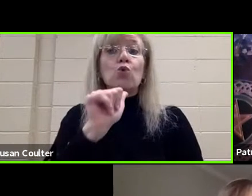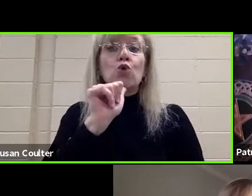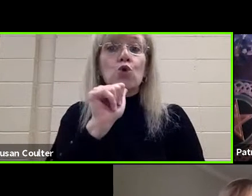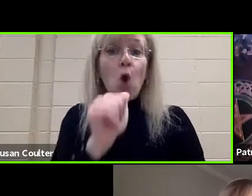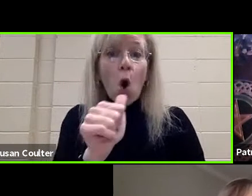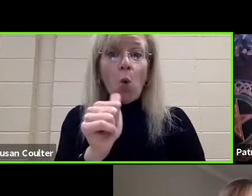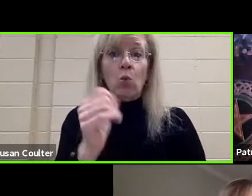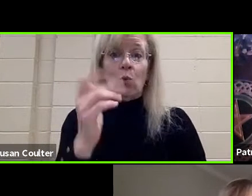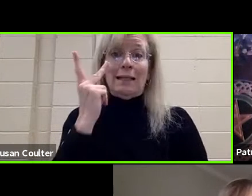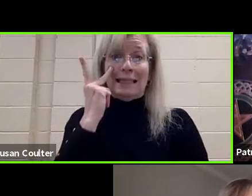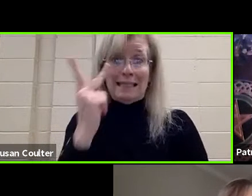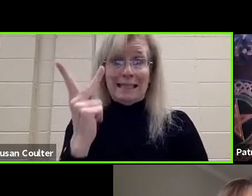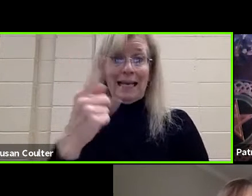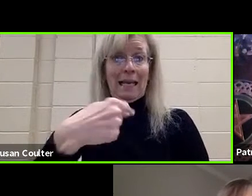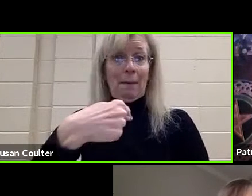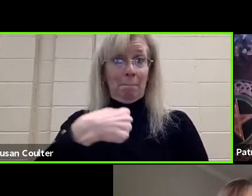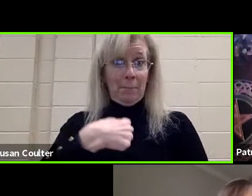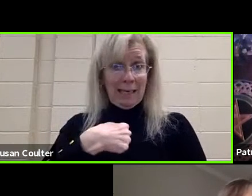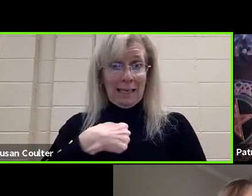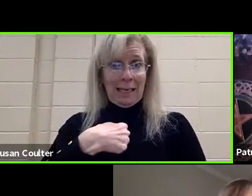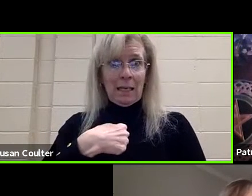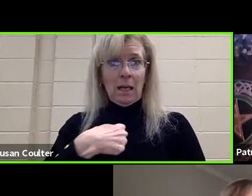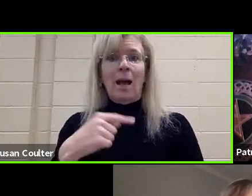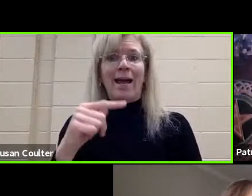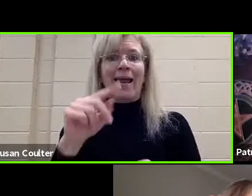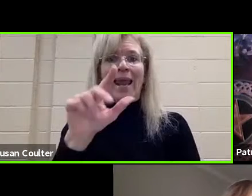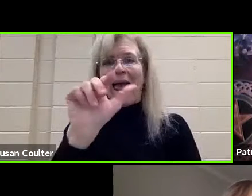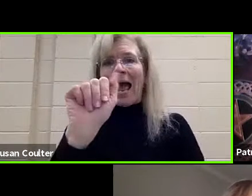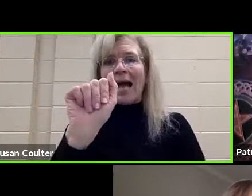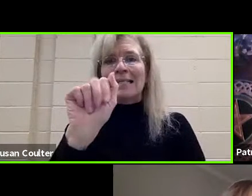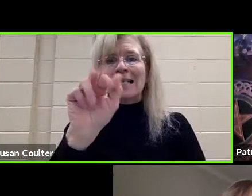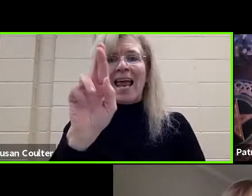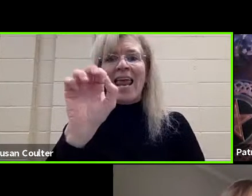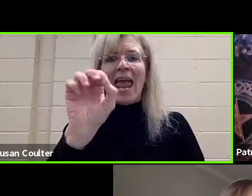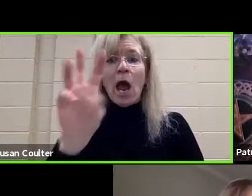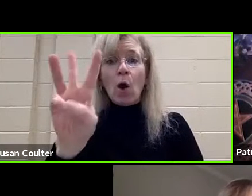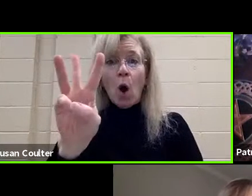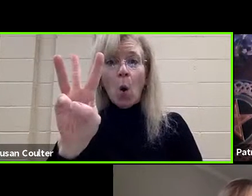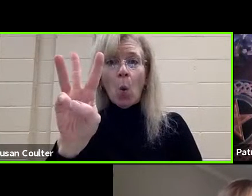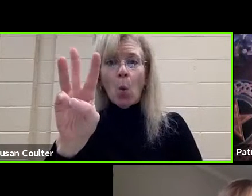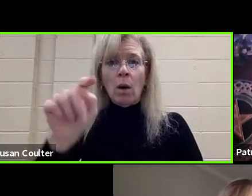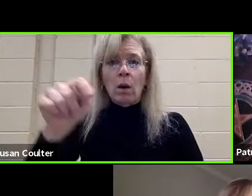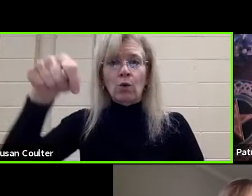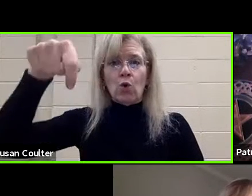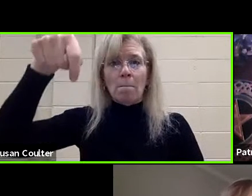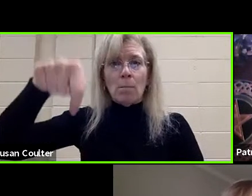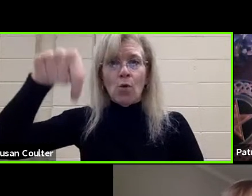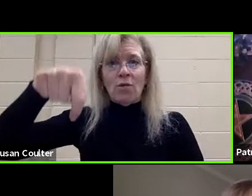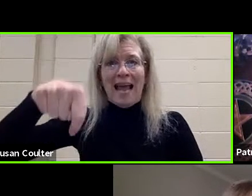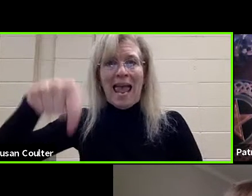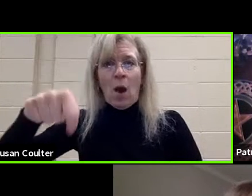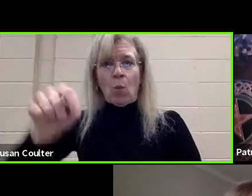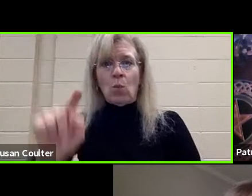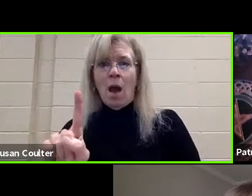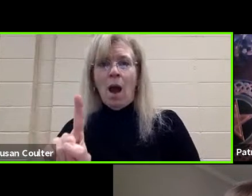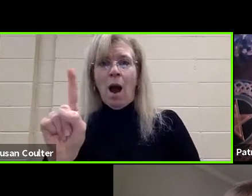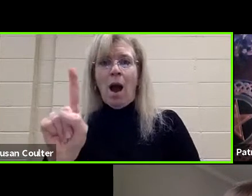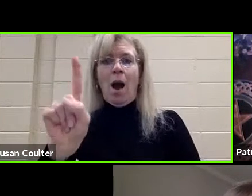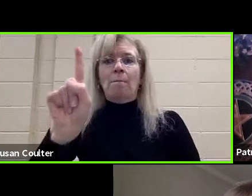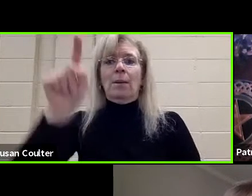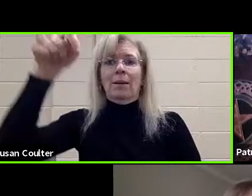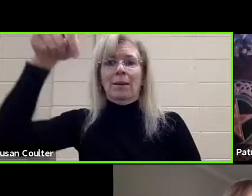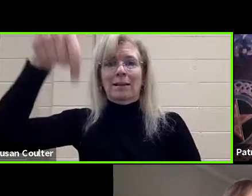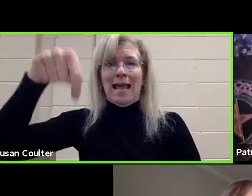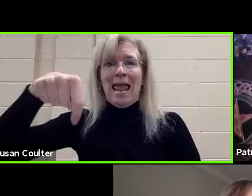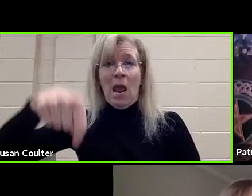you don't see me, it has an arrow. You can move down,